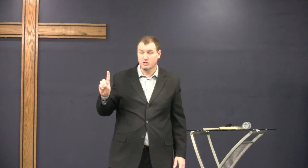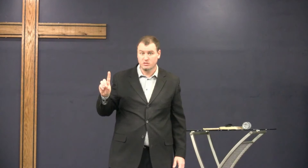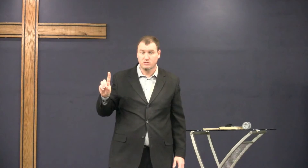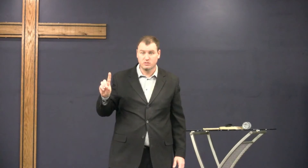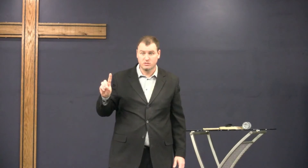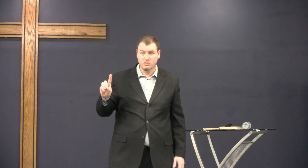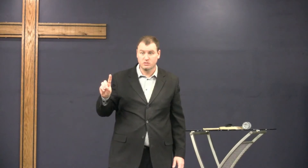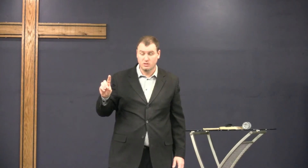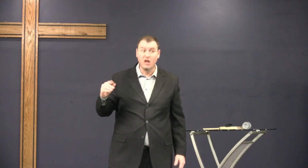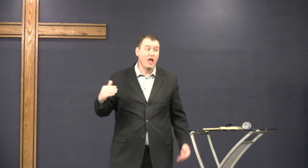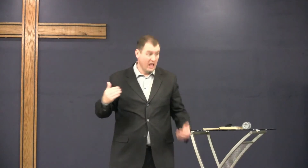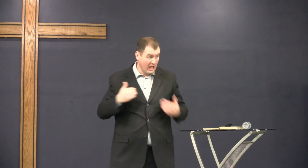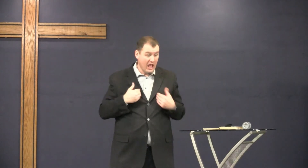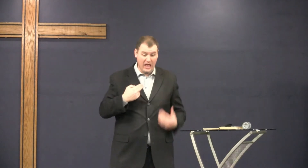Herod.